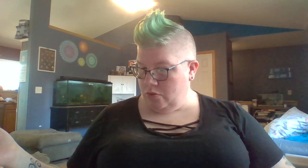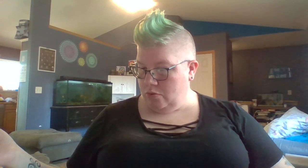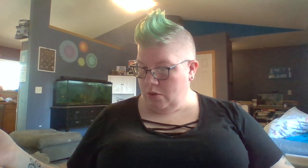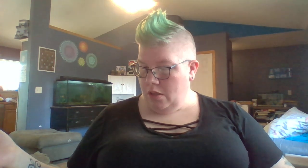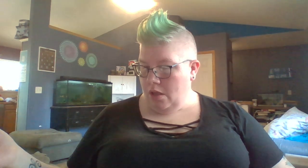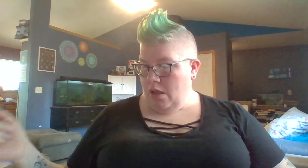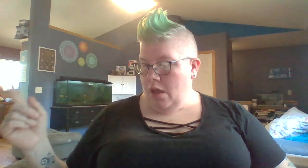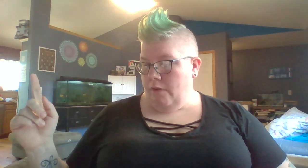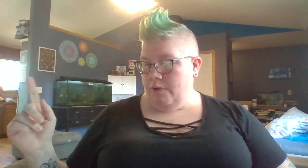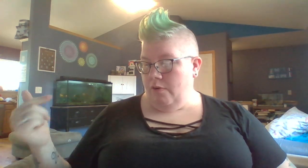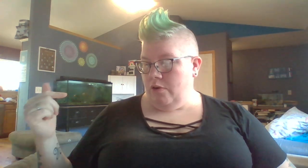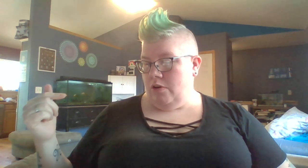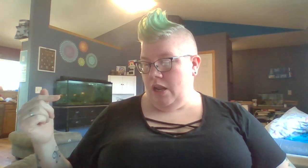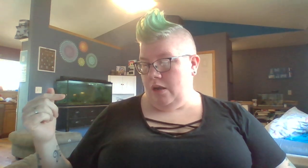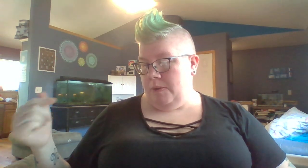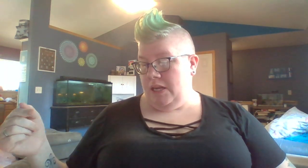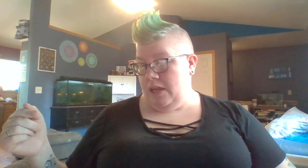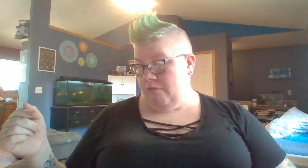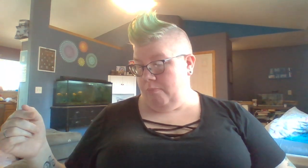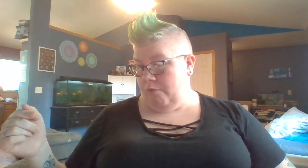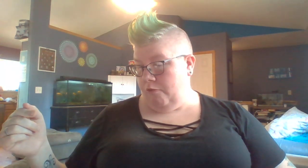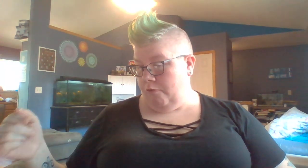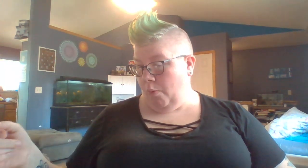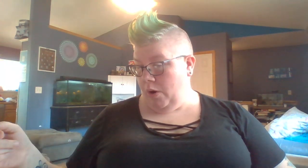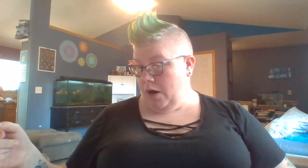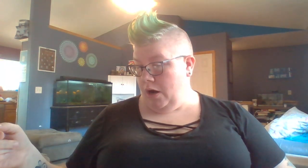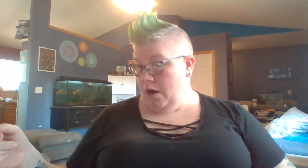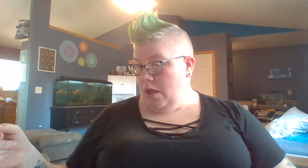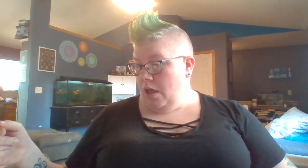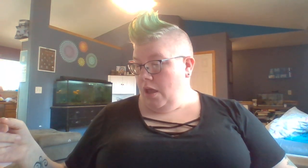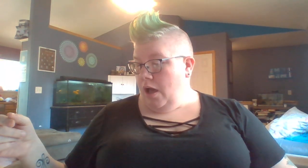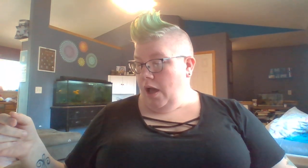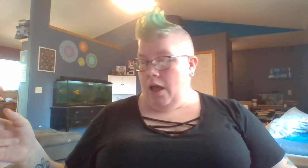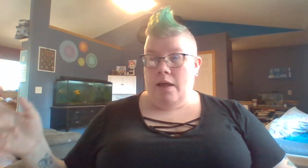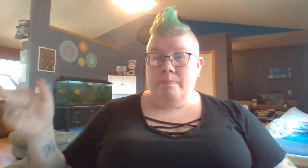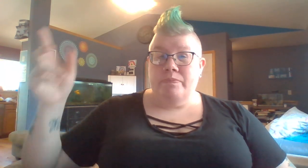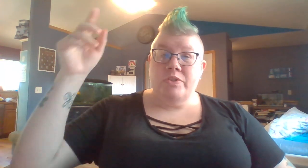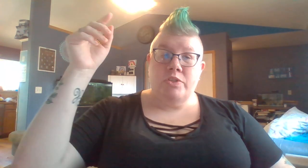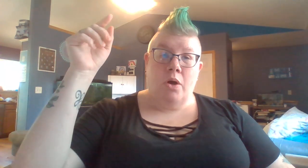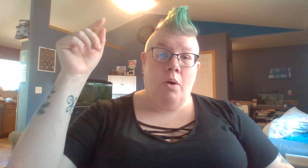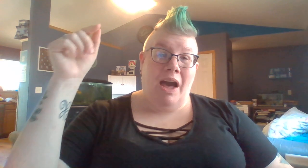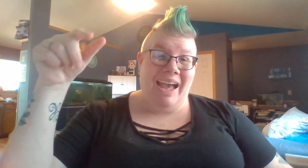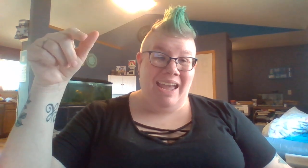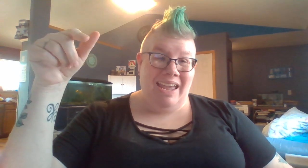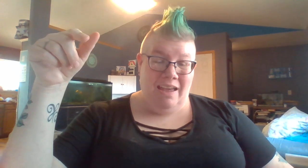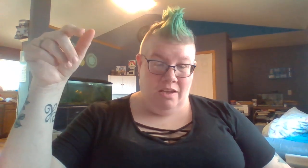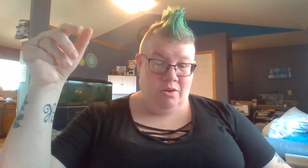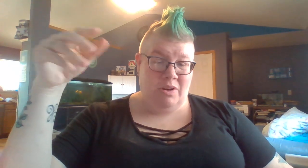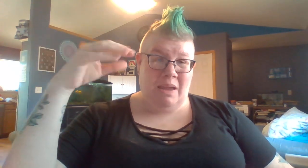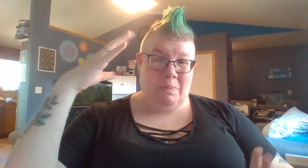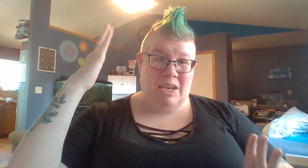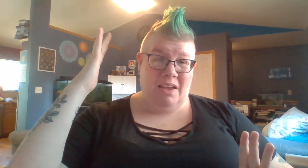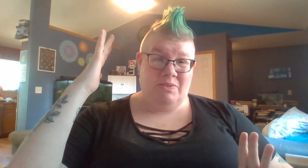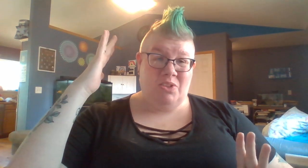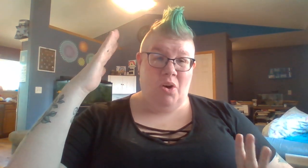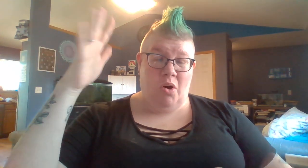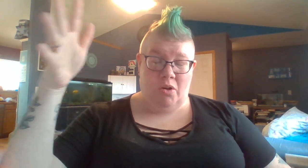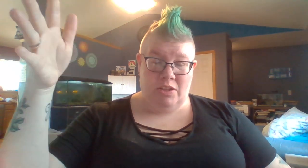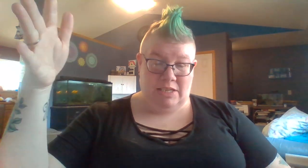2. Have you ever created a PDF before? So I create PDFs all the